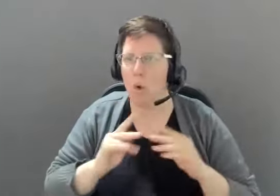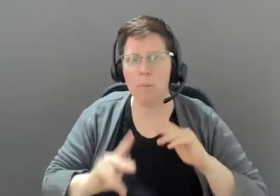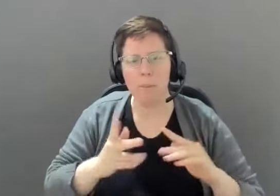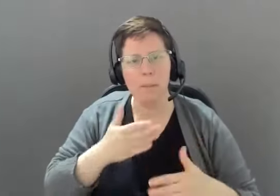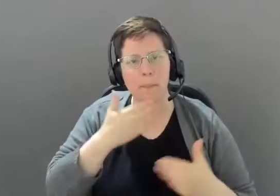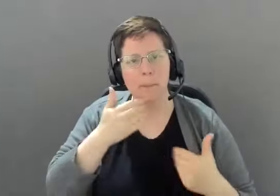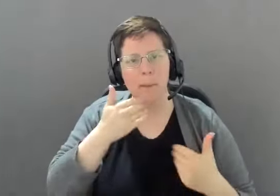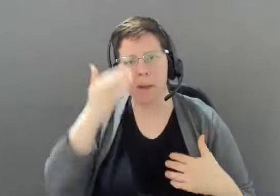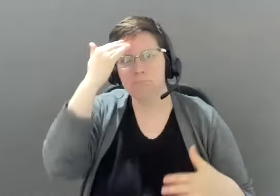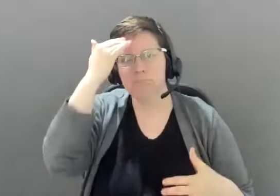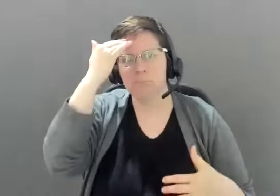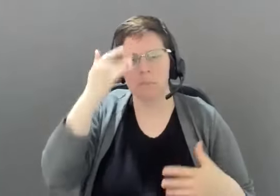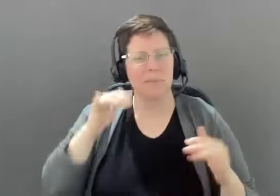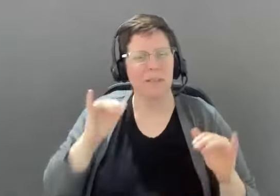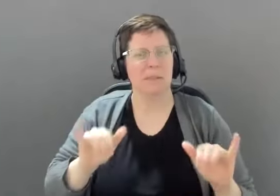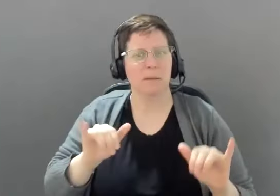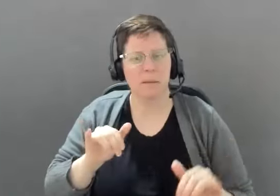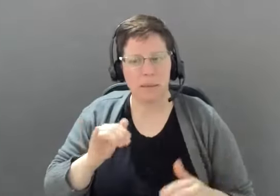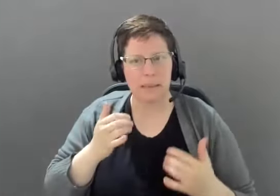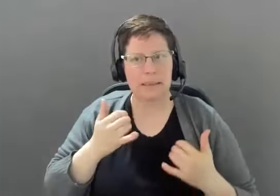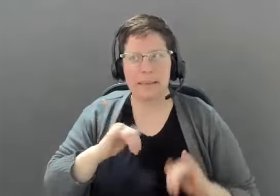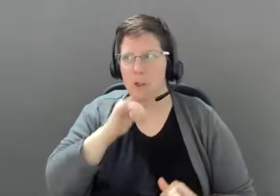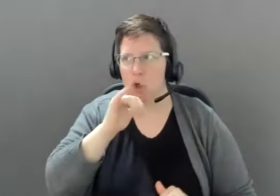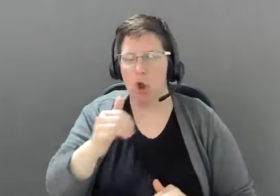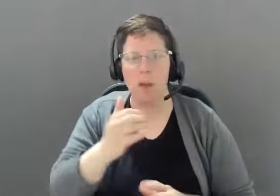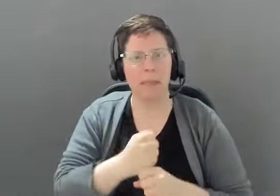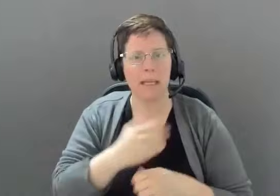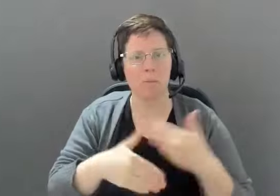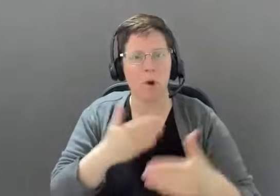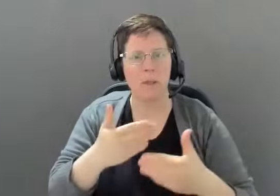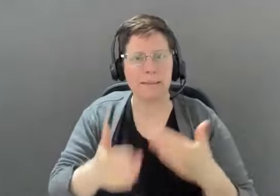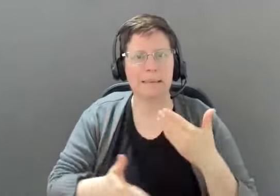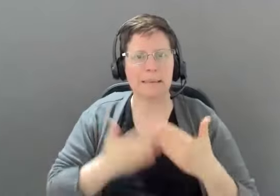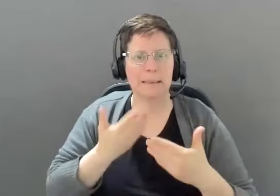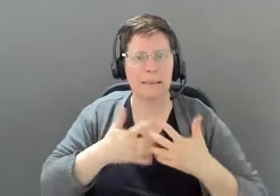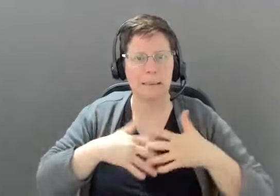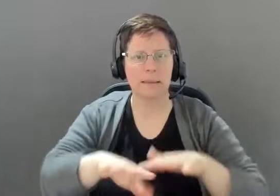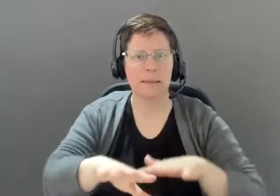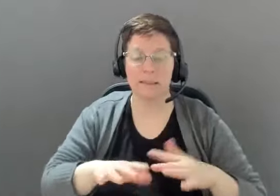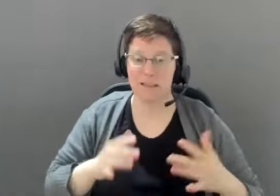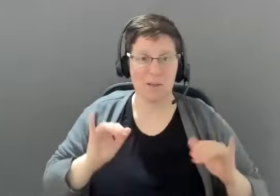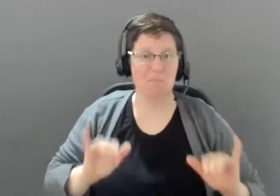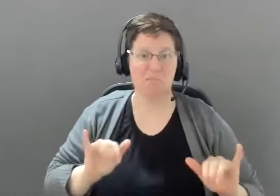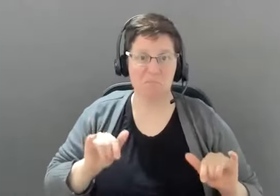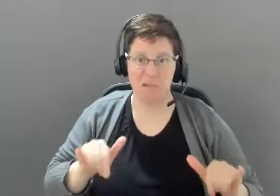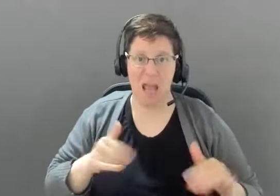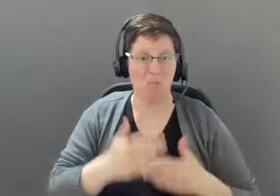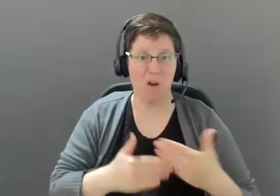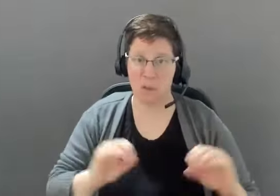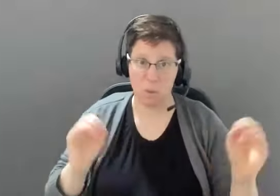not making the process streamlined. So there isn't a process. And I still to this day am talking with victims